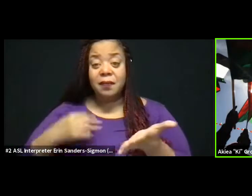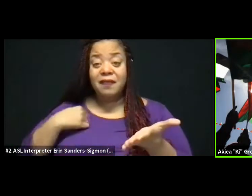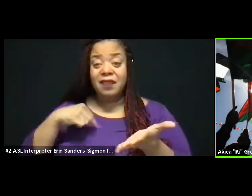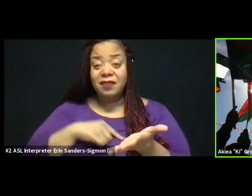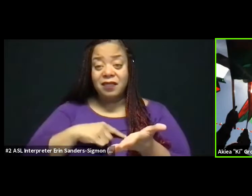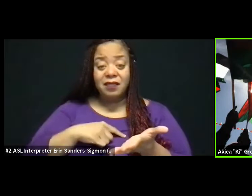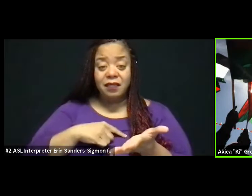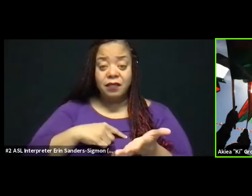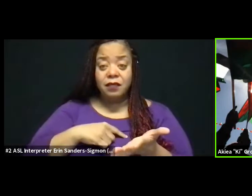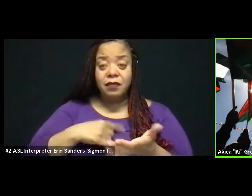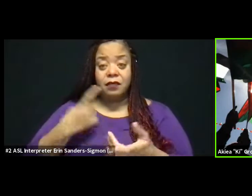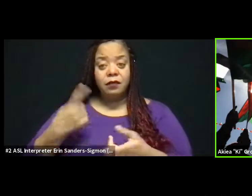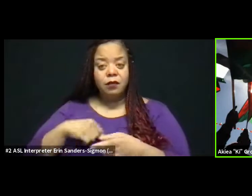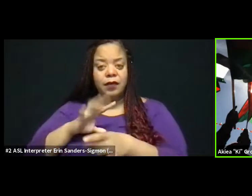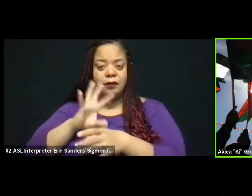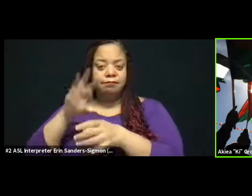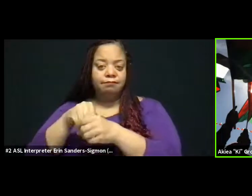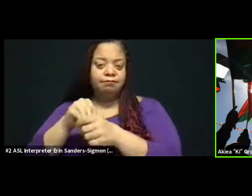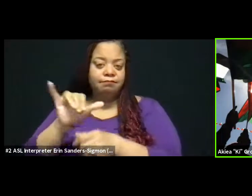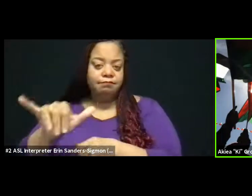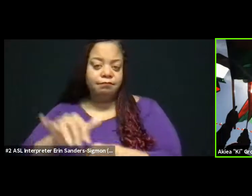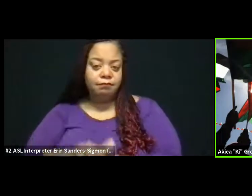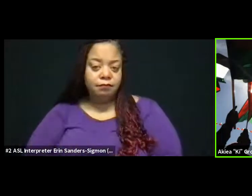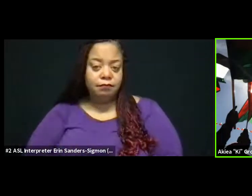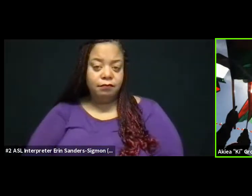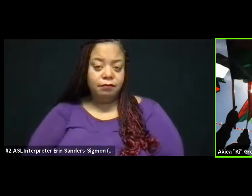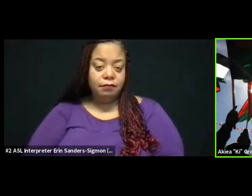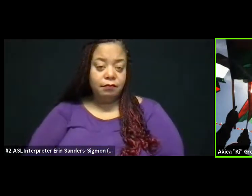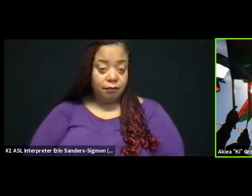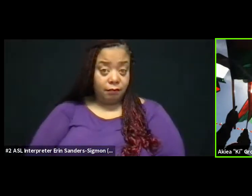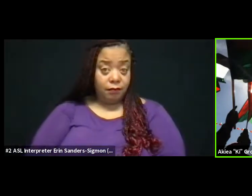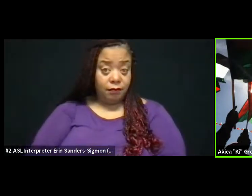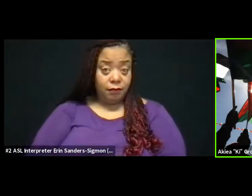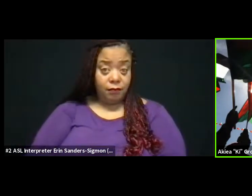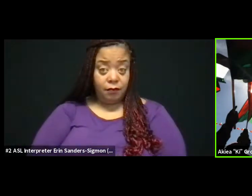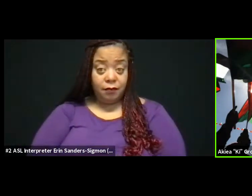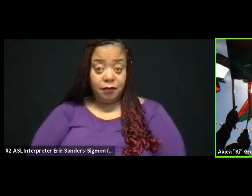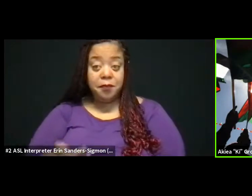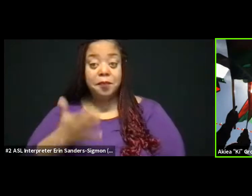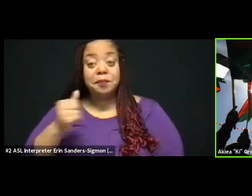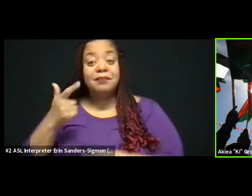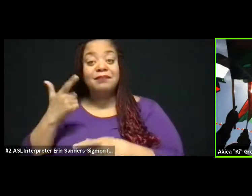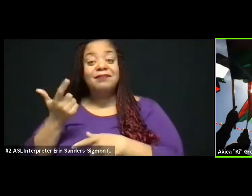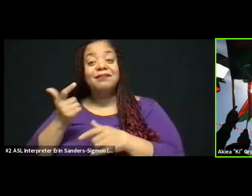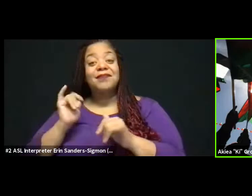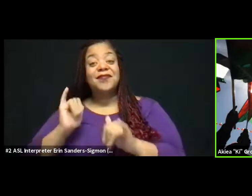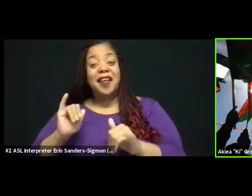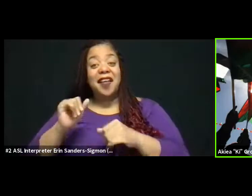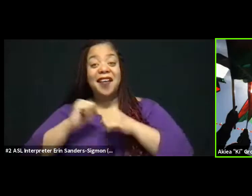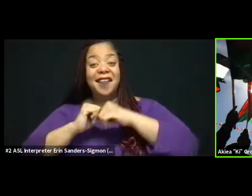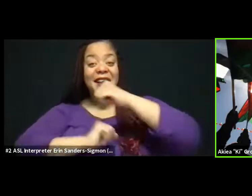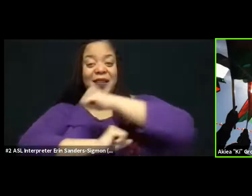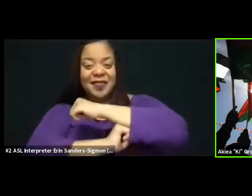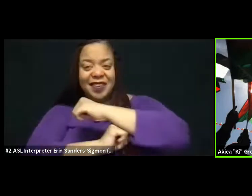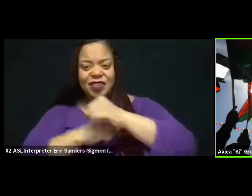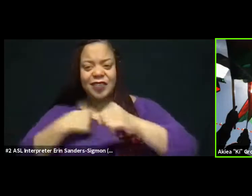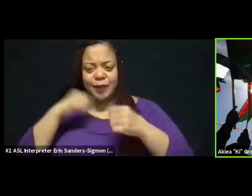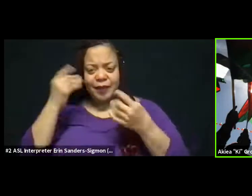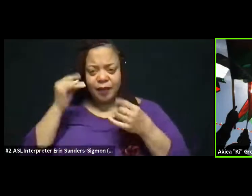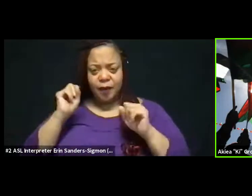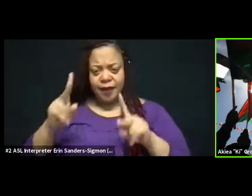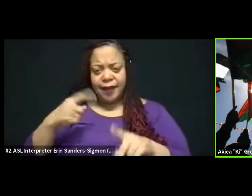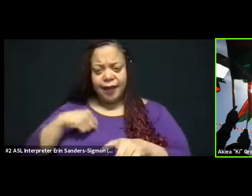participate in it because foundationally we think, okay, we know if our kids don't do X, Y, and Z, they're going to get in